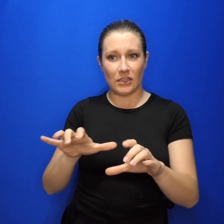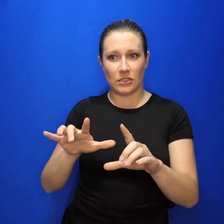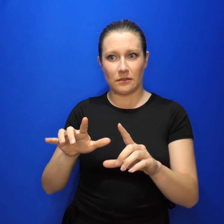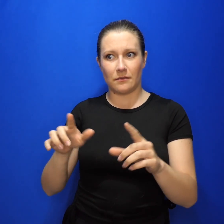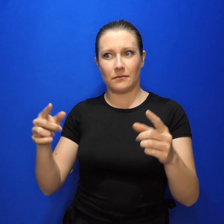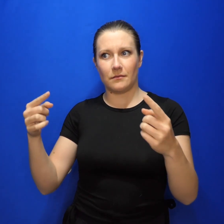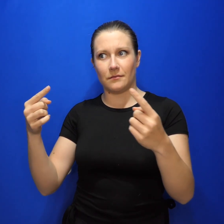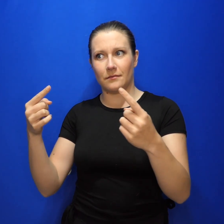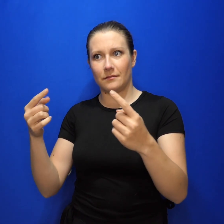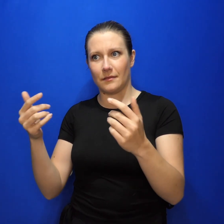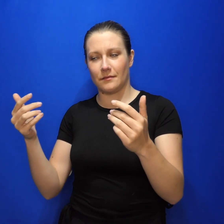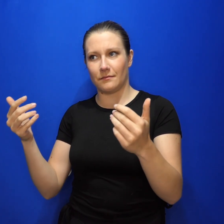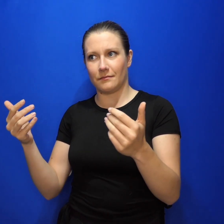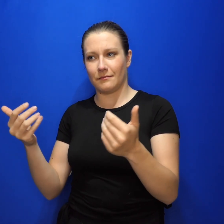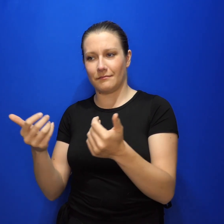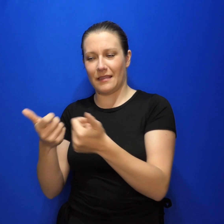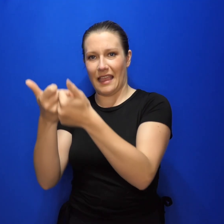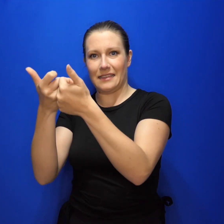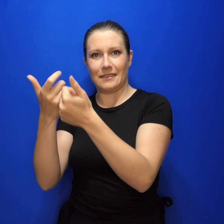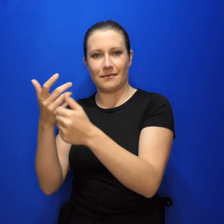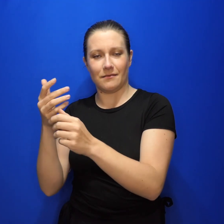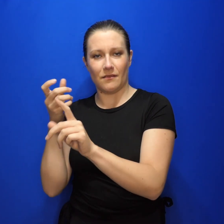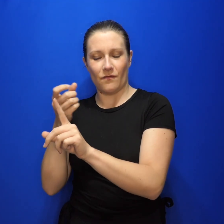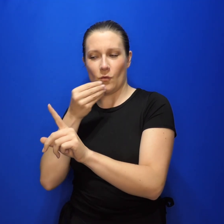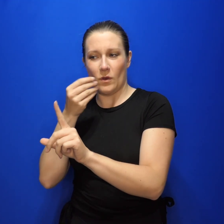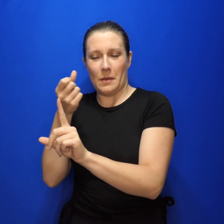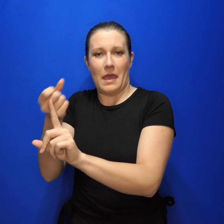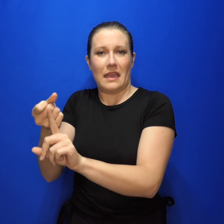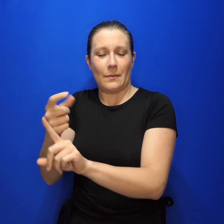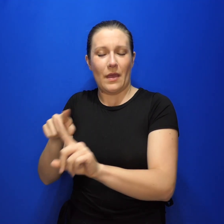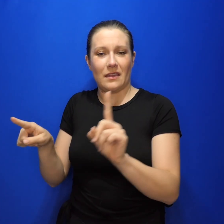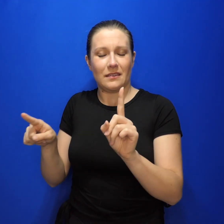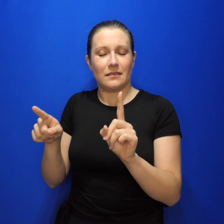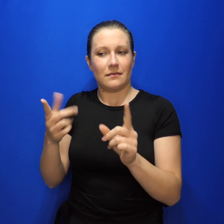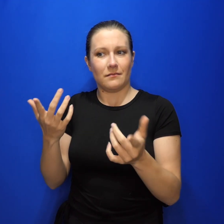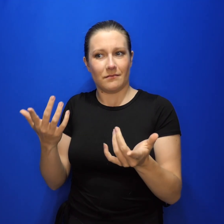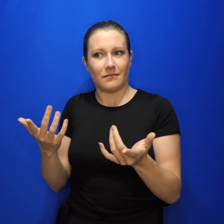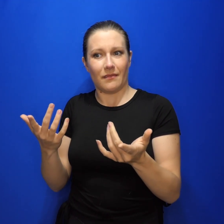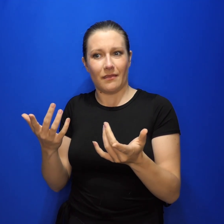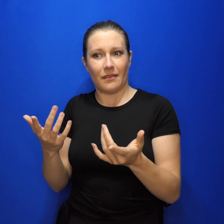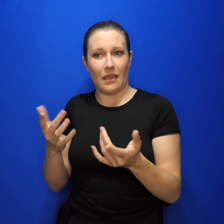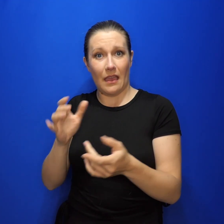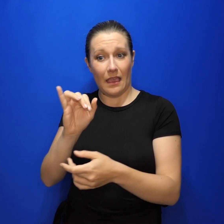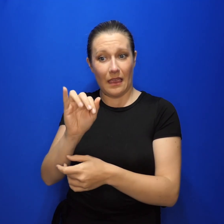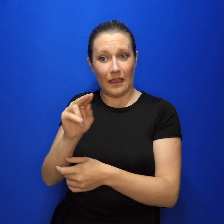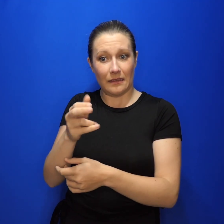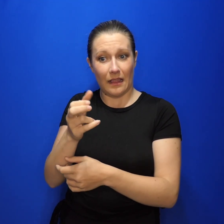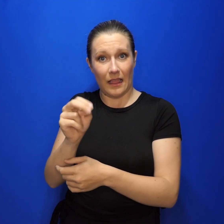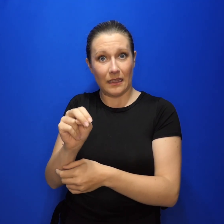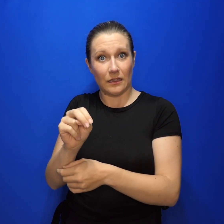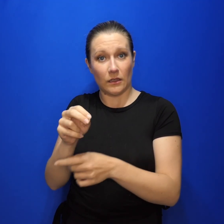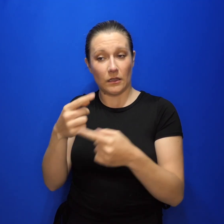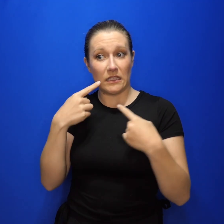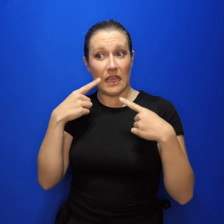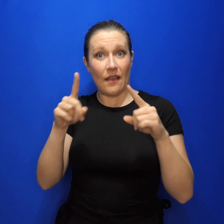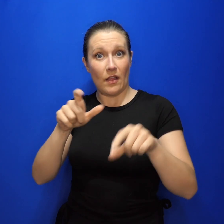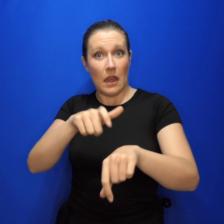food. It's just that the amount of time that it takes for insulin to begin working has changed over the years. Has changed. Right. Right. And so it's the